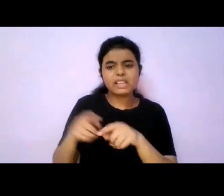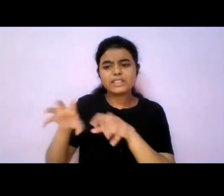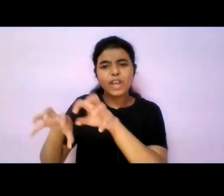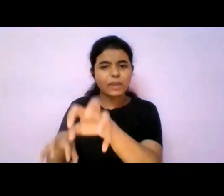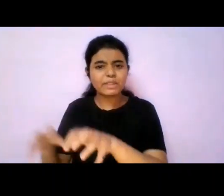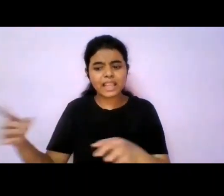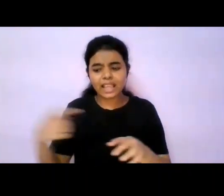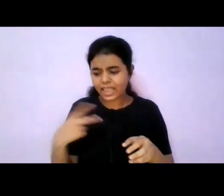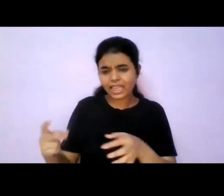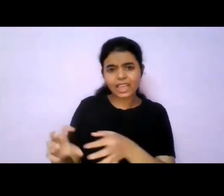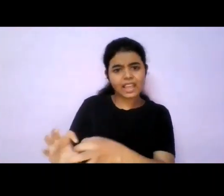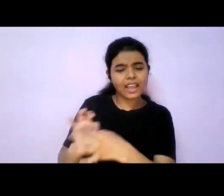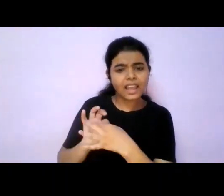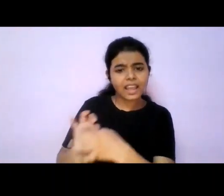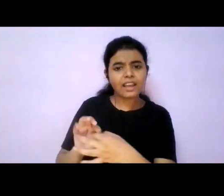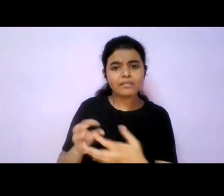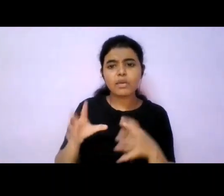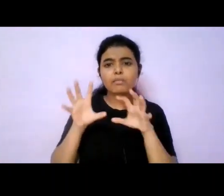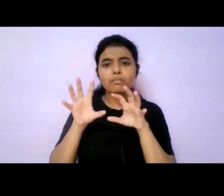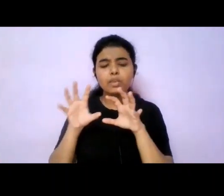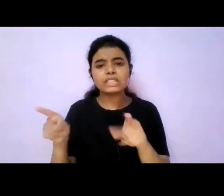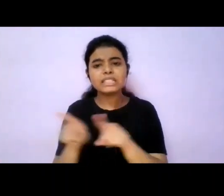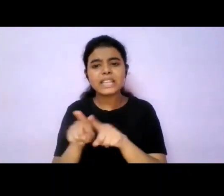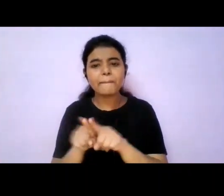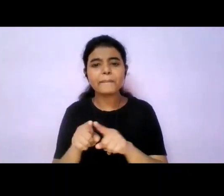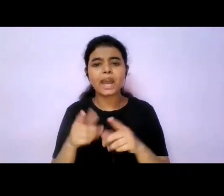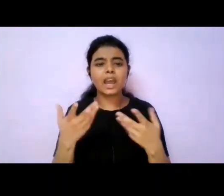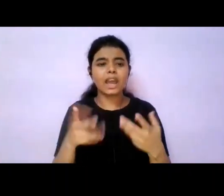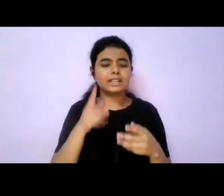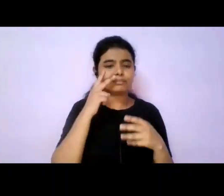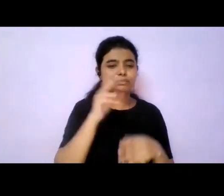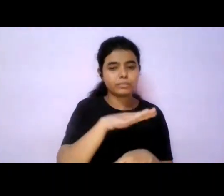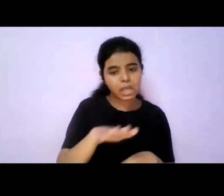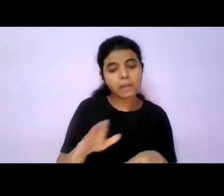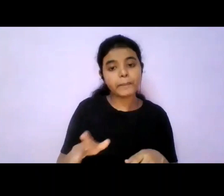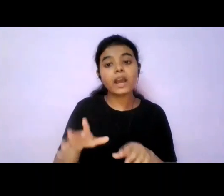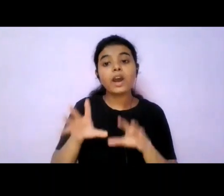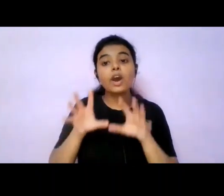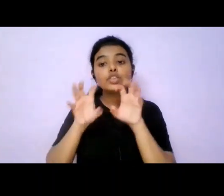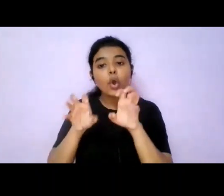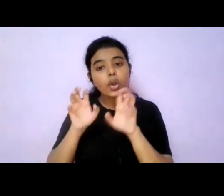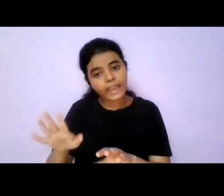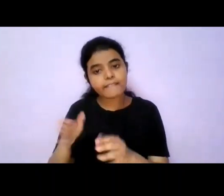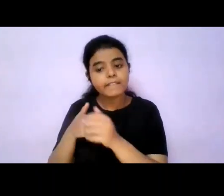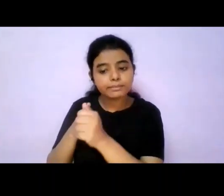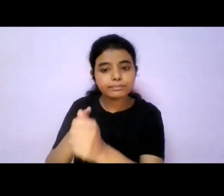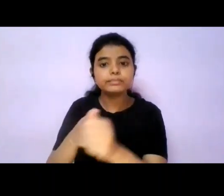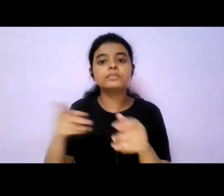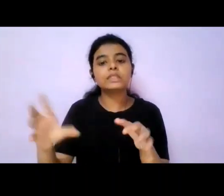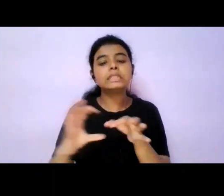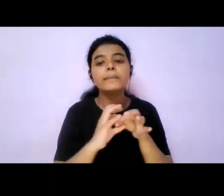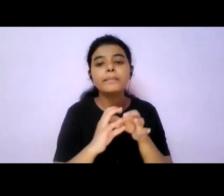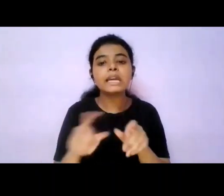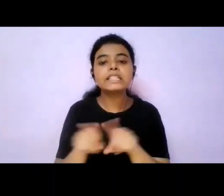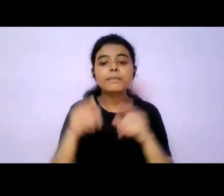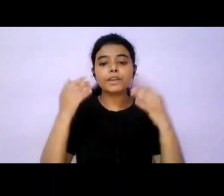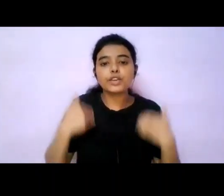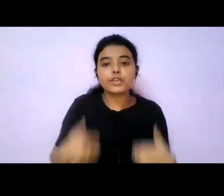of service dogs and guide dogs. Think of the ways in which humans and machines are